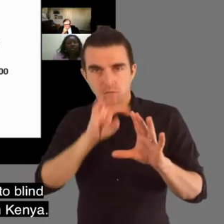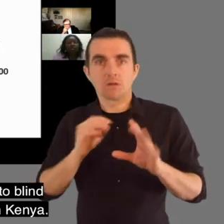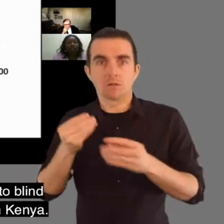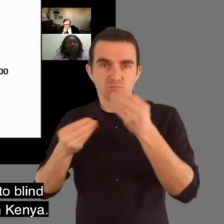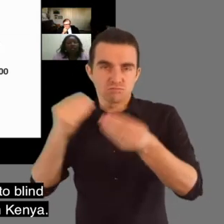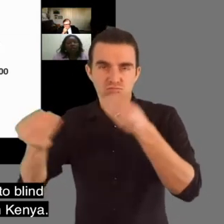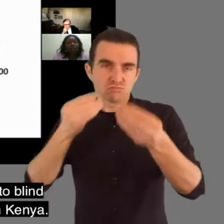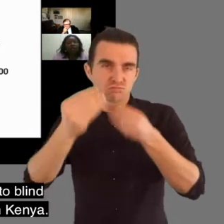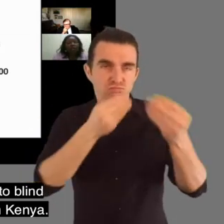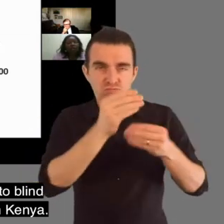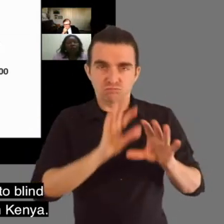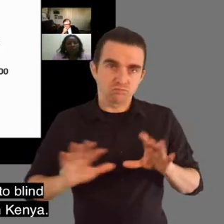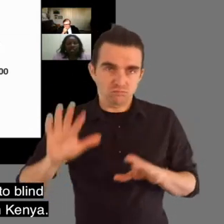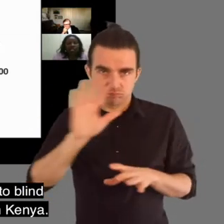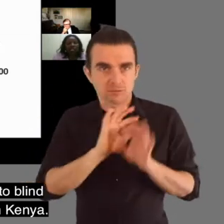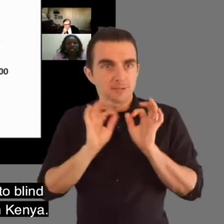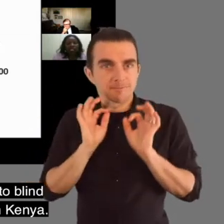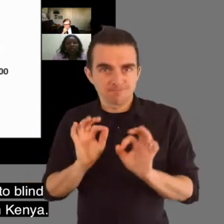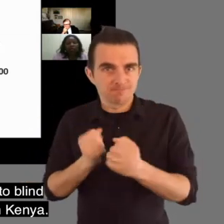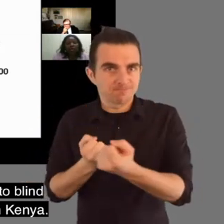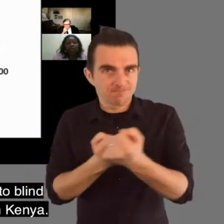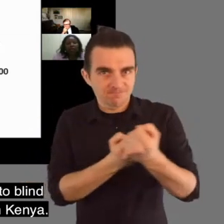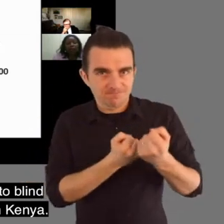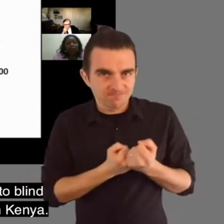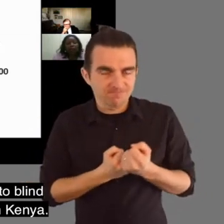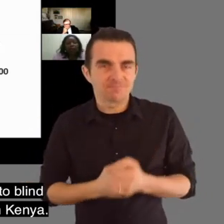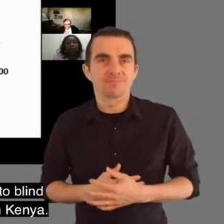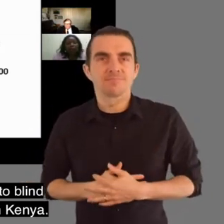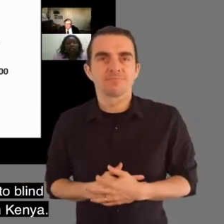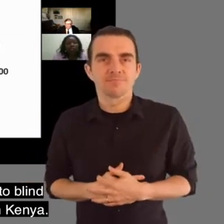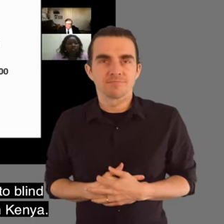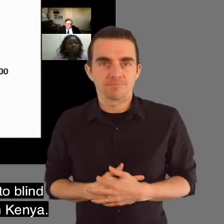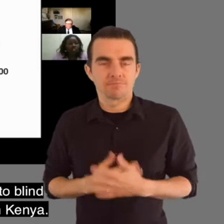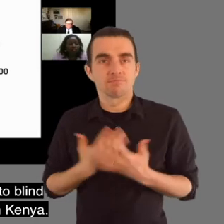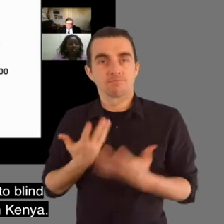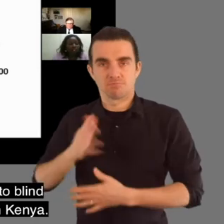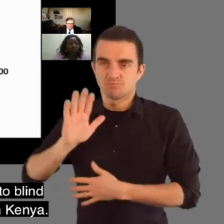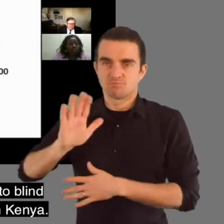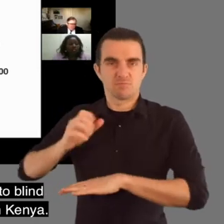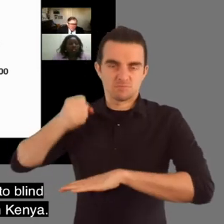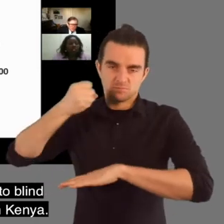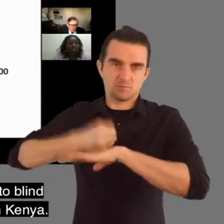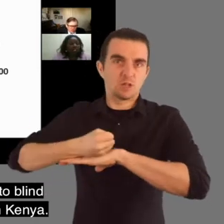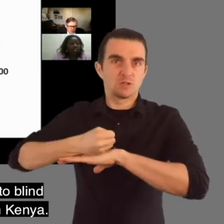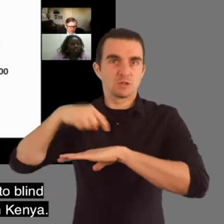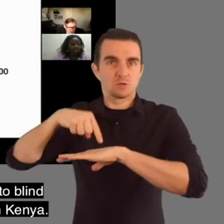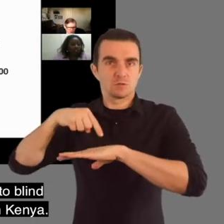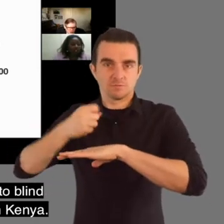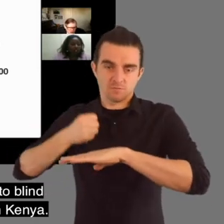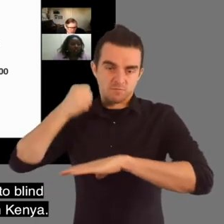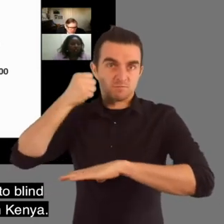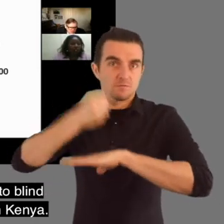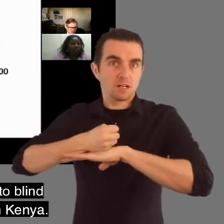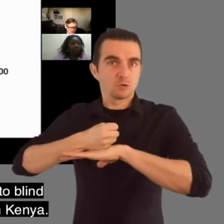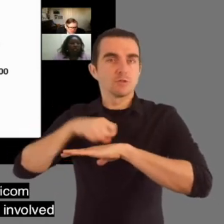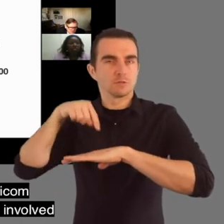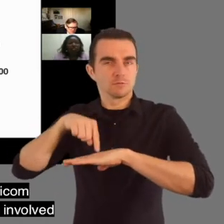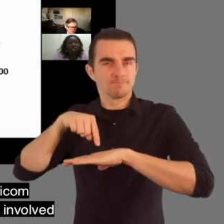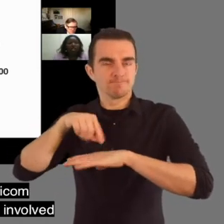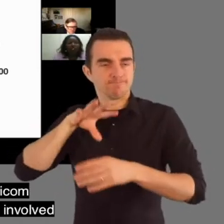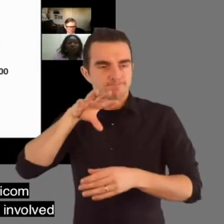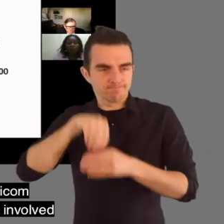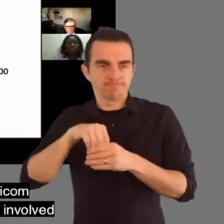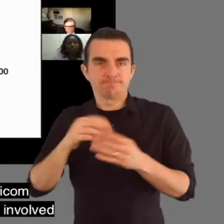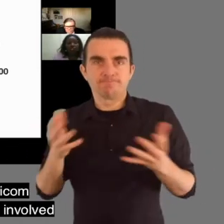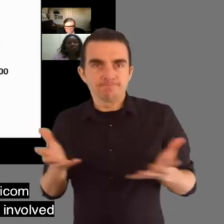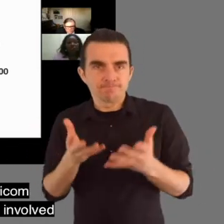20,000 white canes to blind people across the 47 counties in Kenya. It